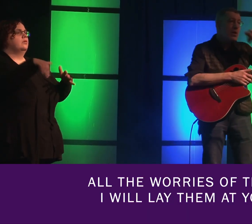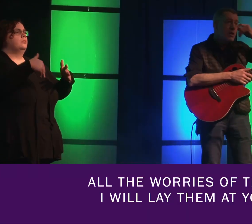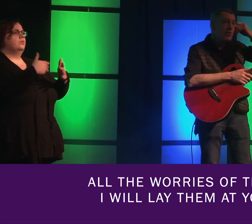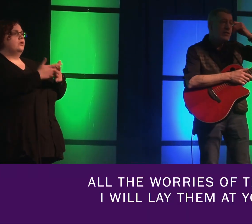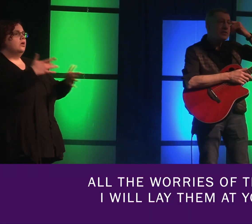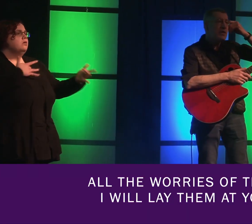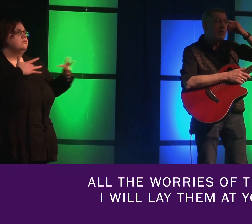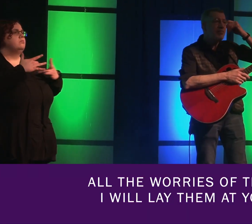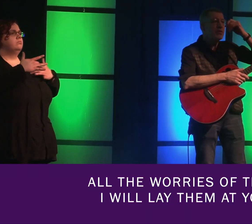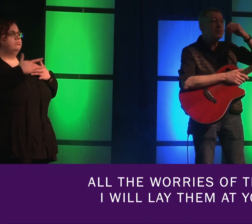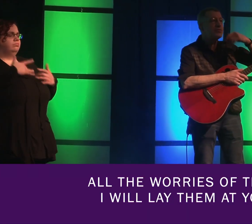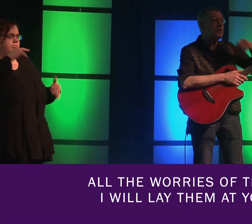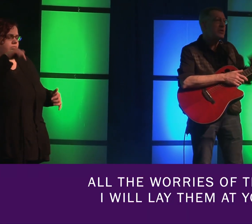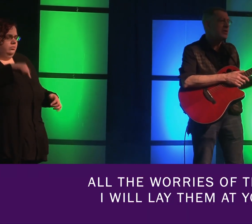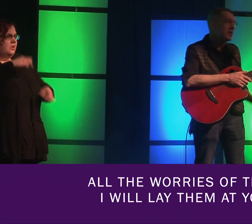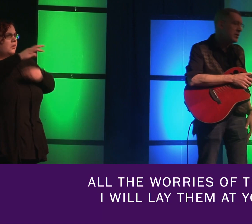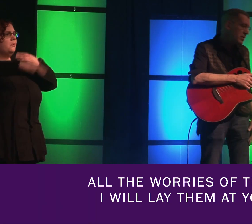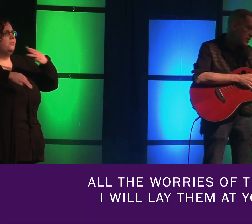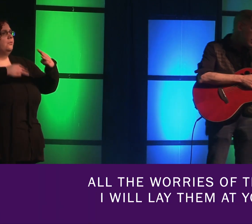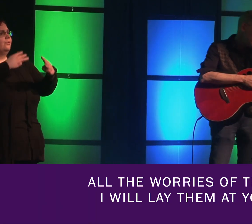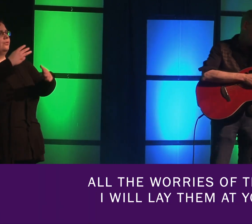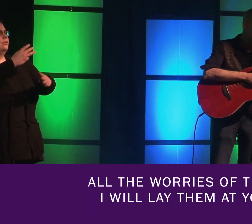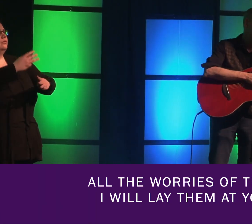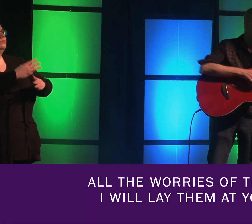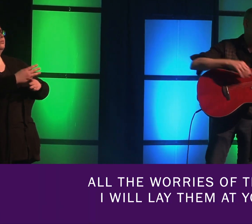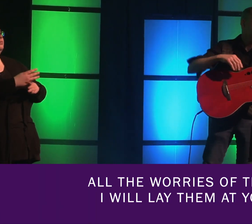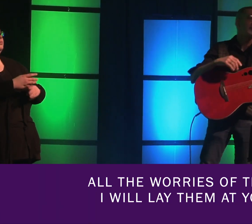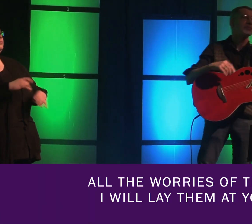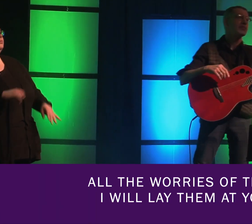All the worries of this world,